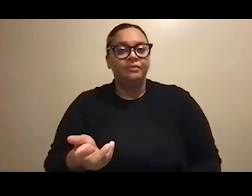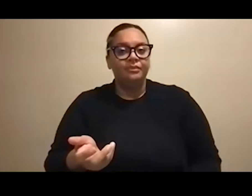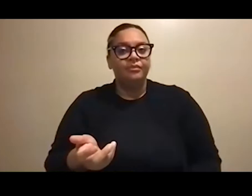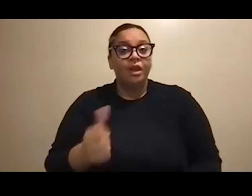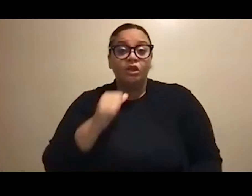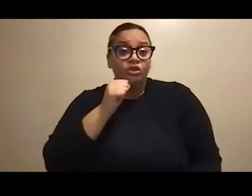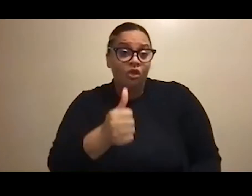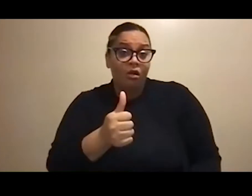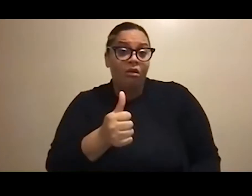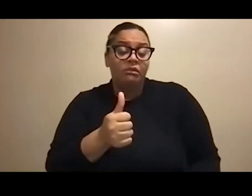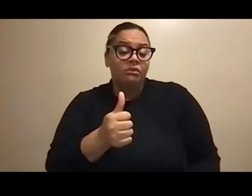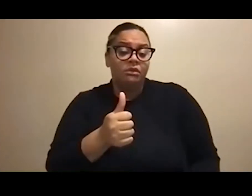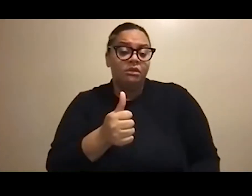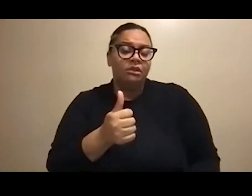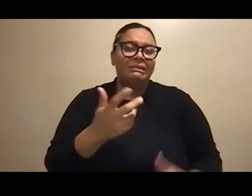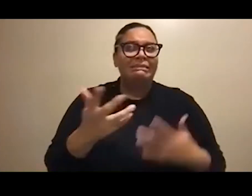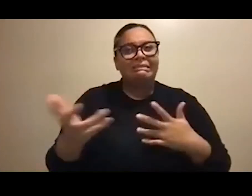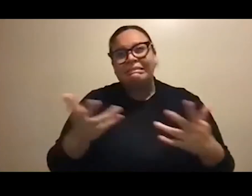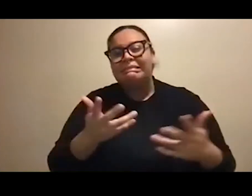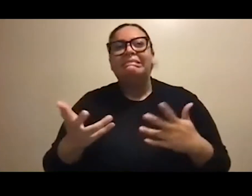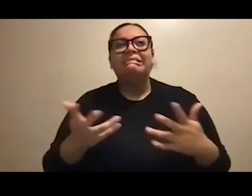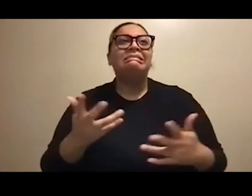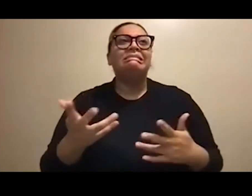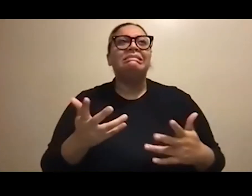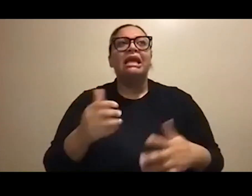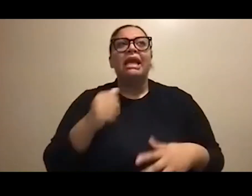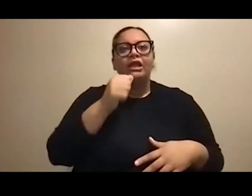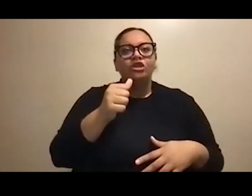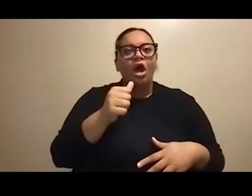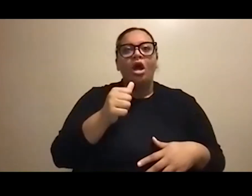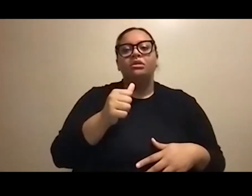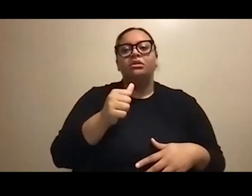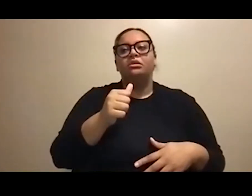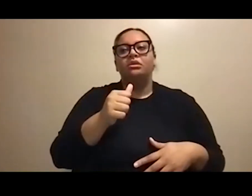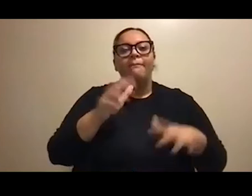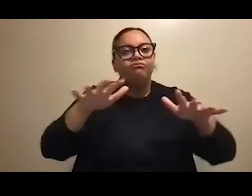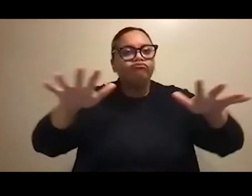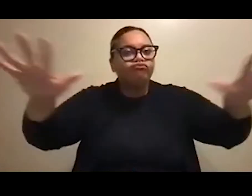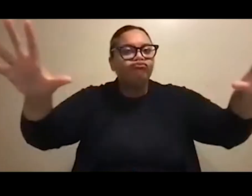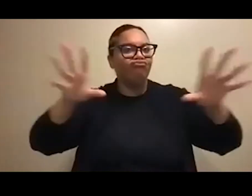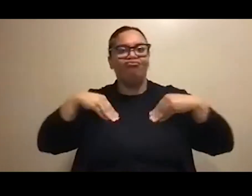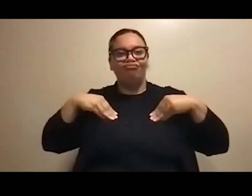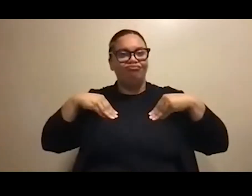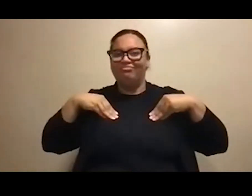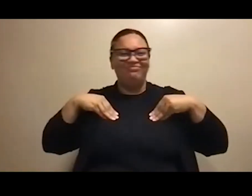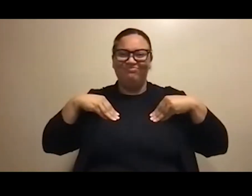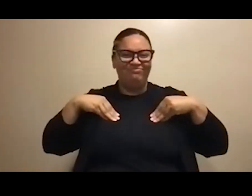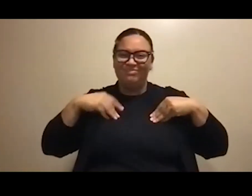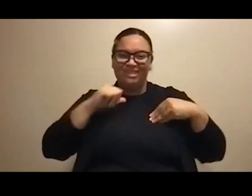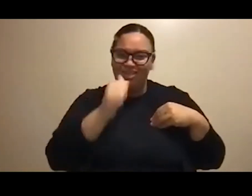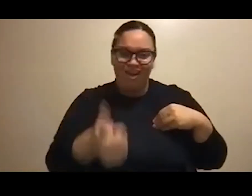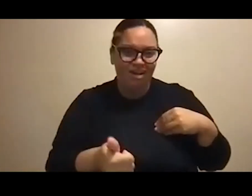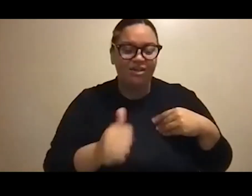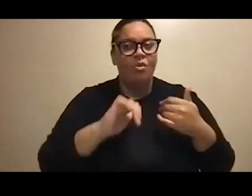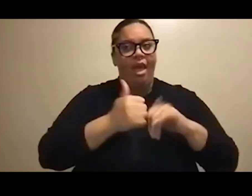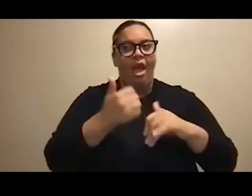easily, what do I want to say, is not widely accepted in terms of the way in which the Supreme Court has interpreted